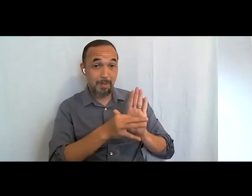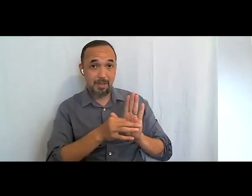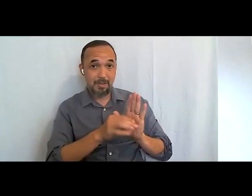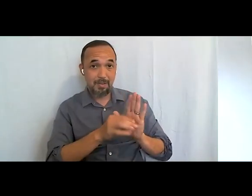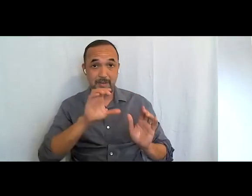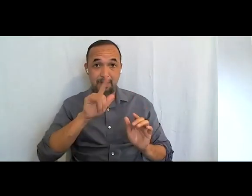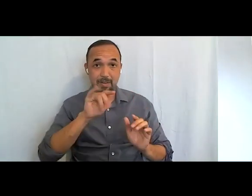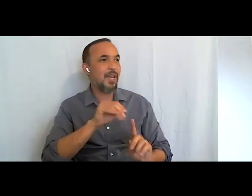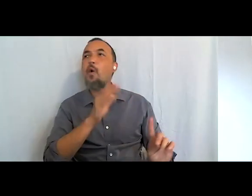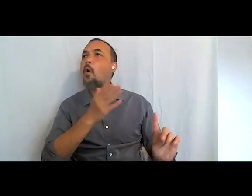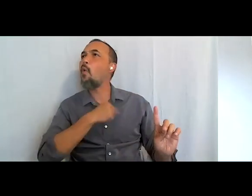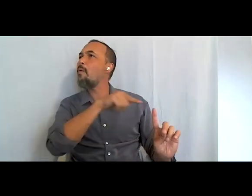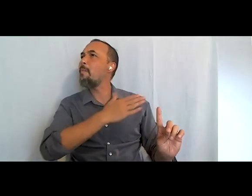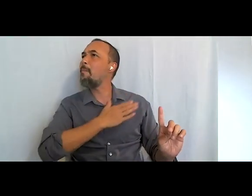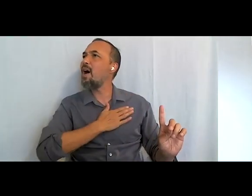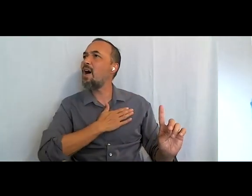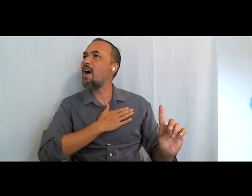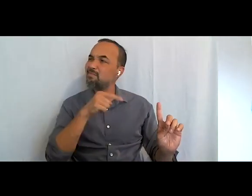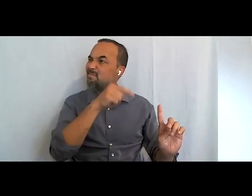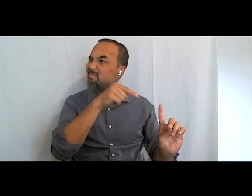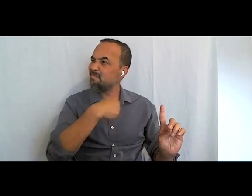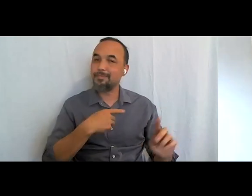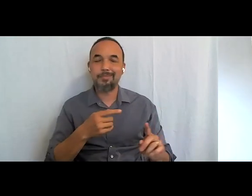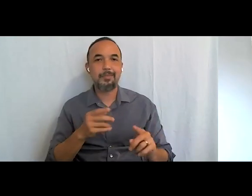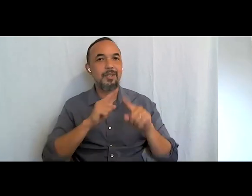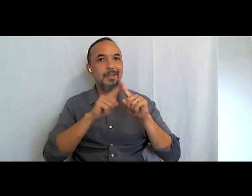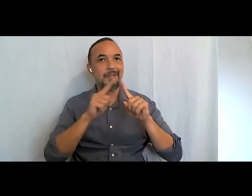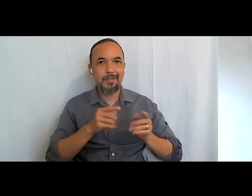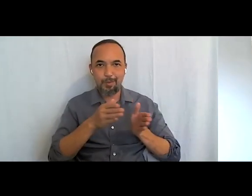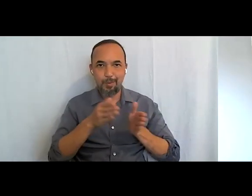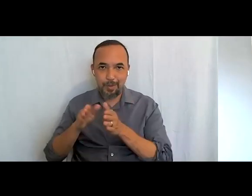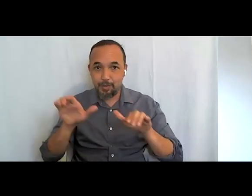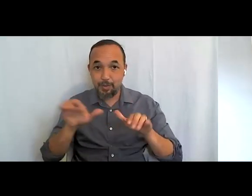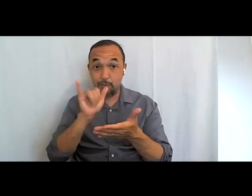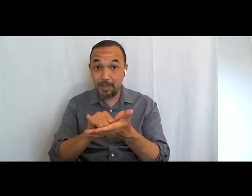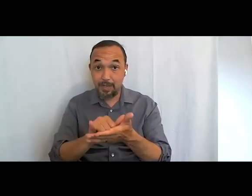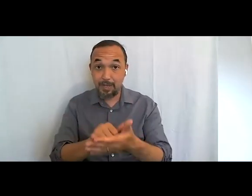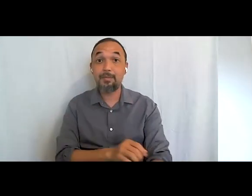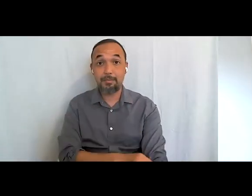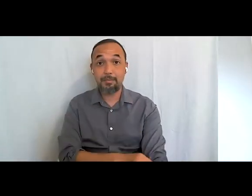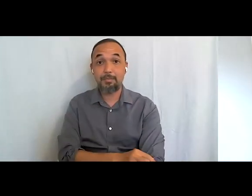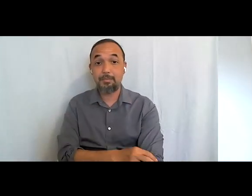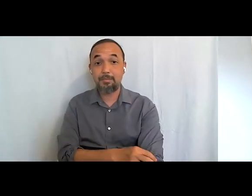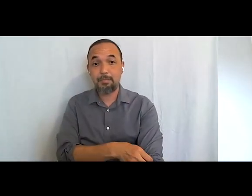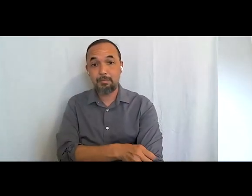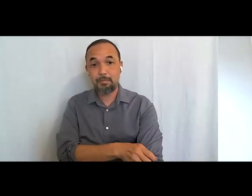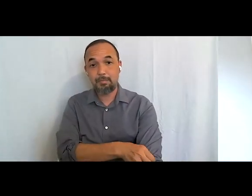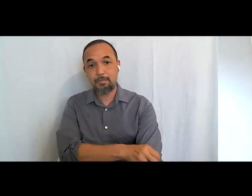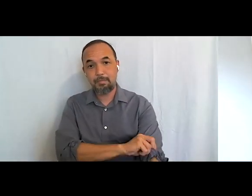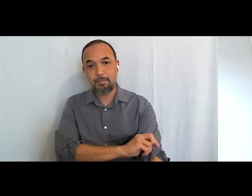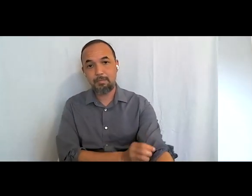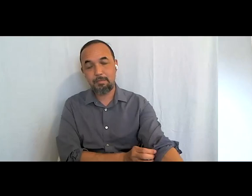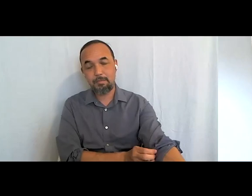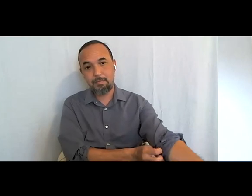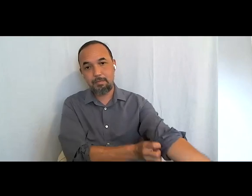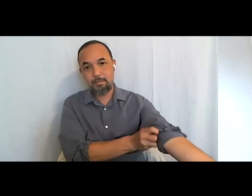which is interesting. I mean, there's various methods of claiming items, right? So there's a way to claim items in